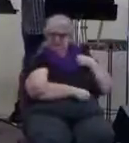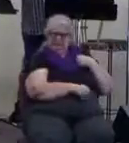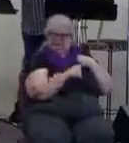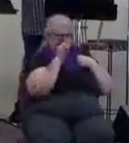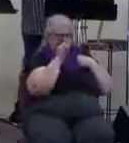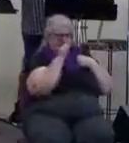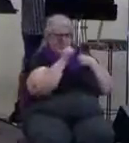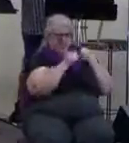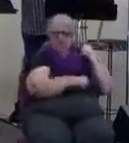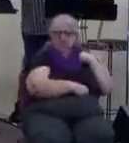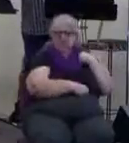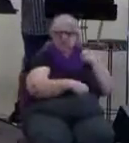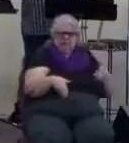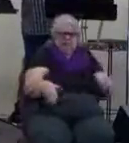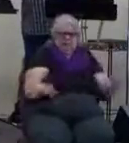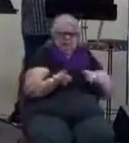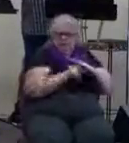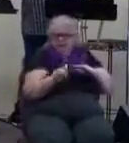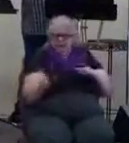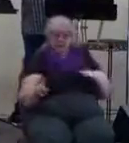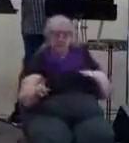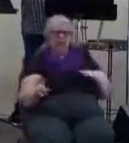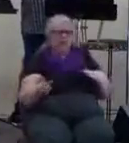out? What happened?